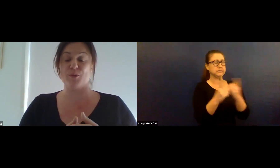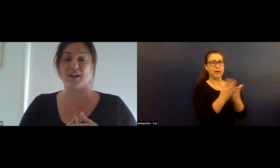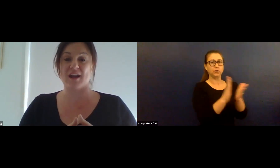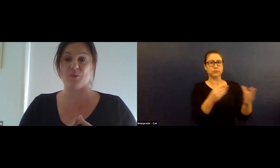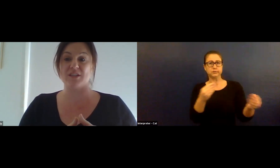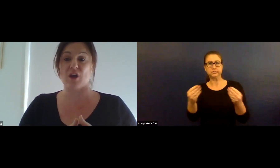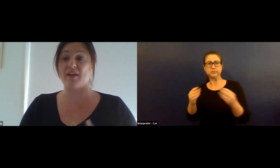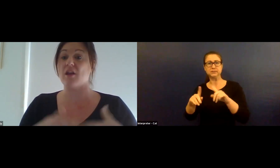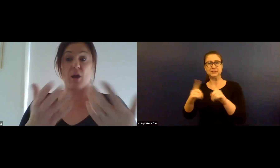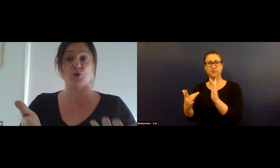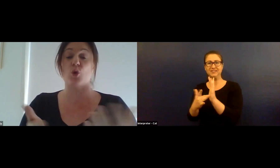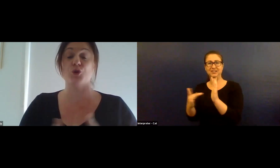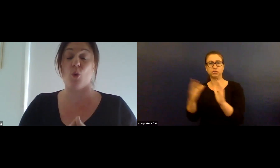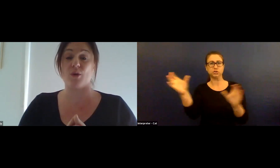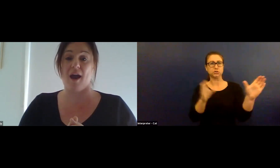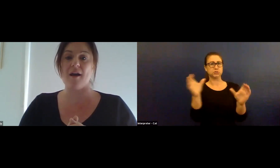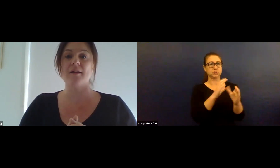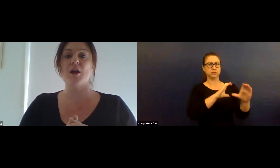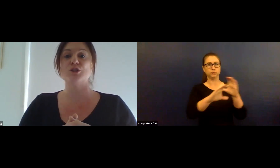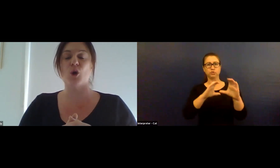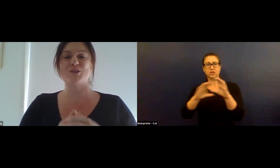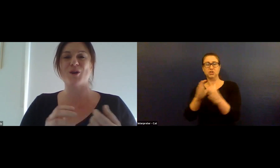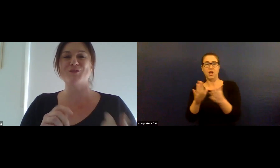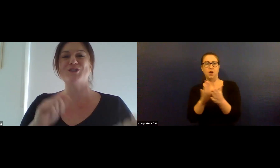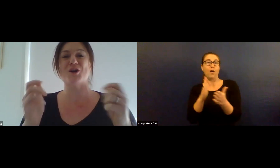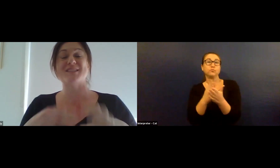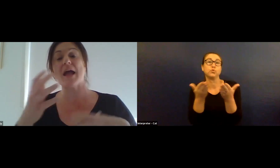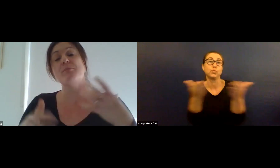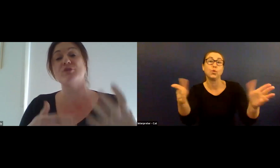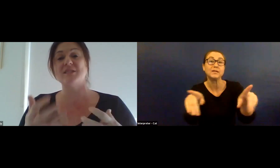to communicate with each other, like I'm sure you all are. So